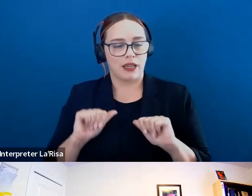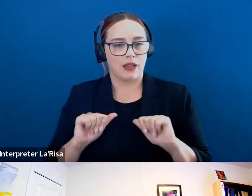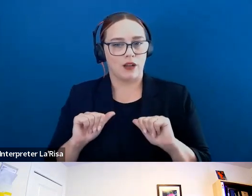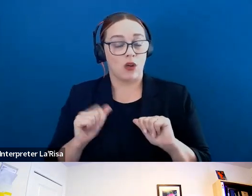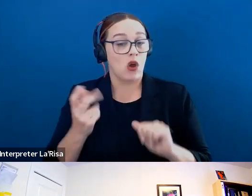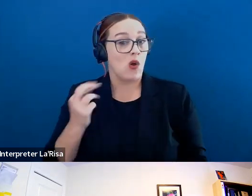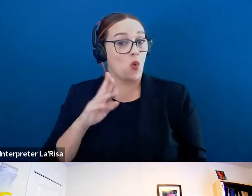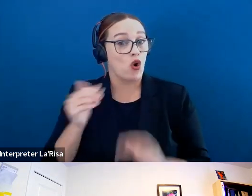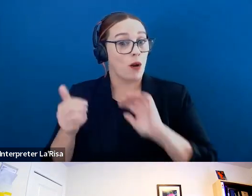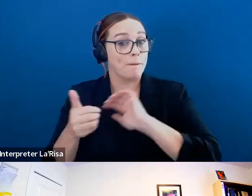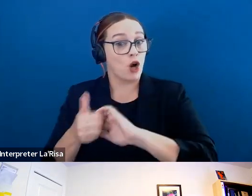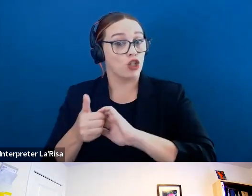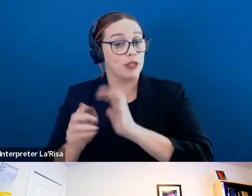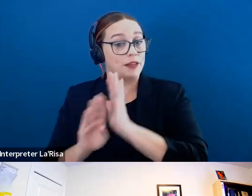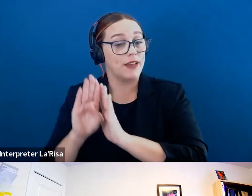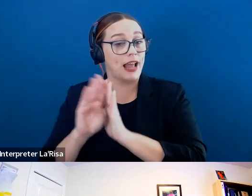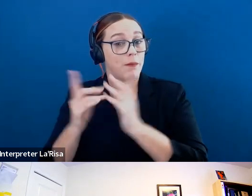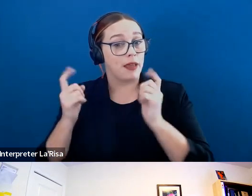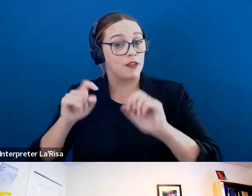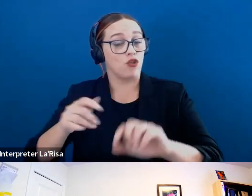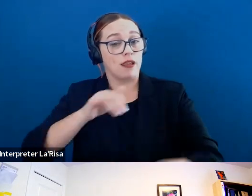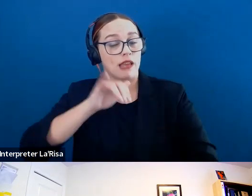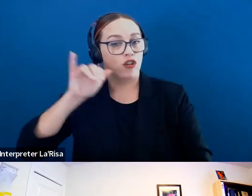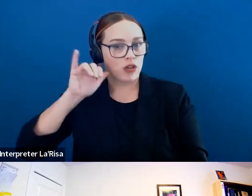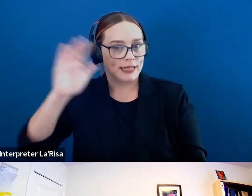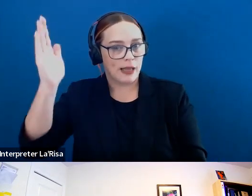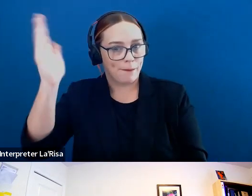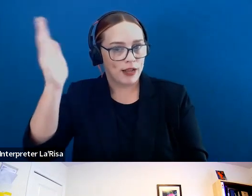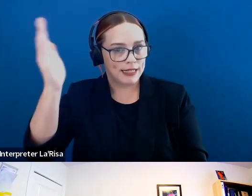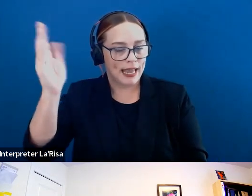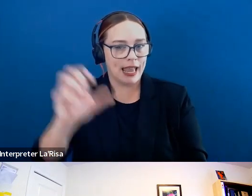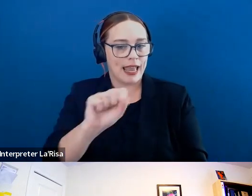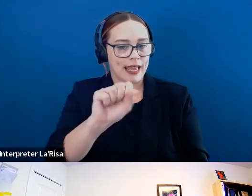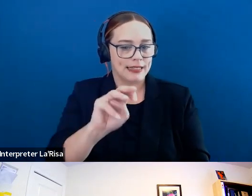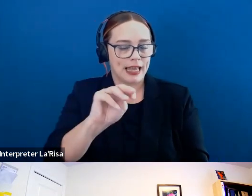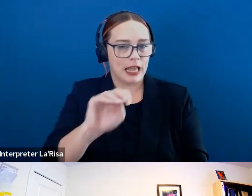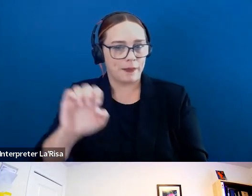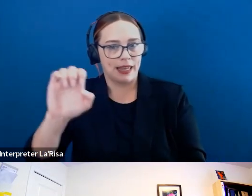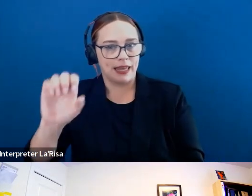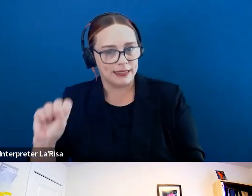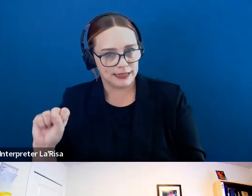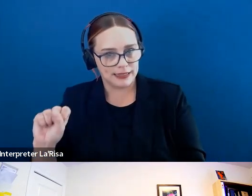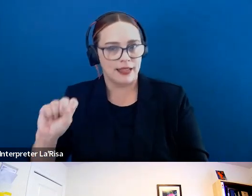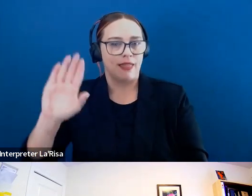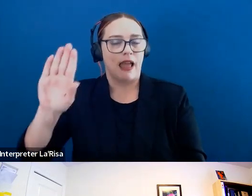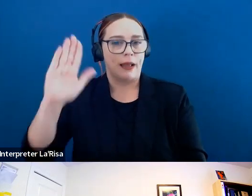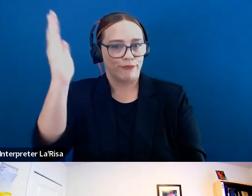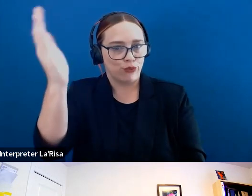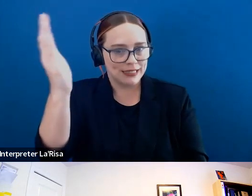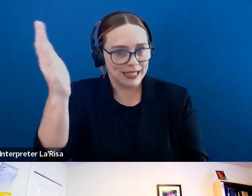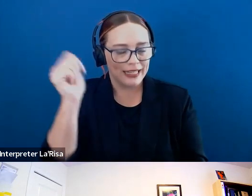yesterday's presentation that our CIL leaders here, SMEs, presented about, but you might need